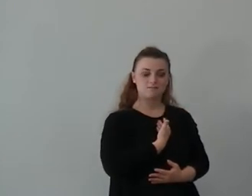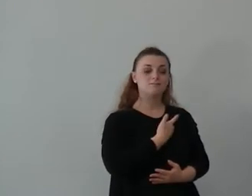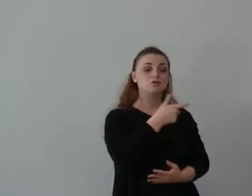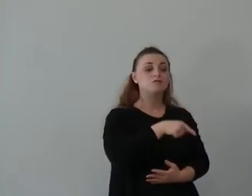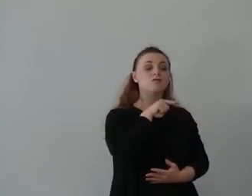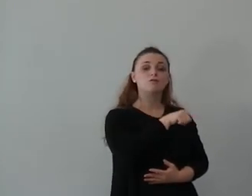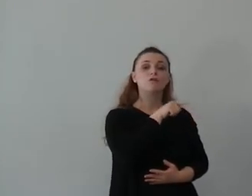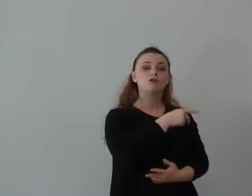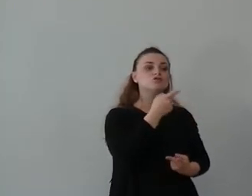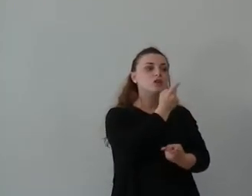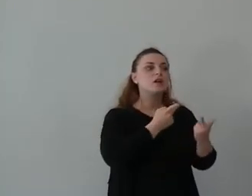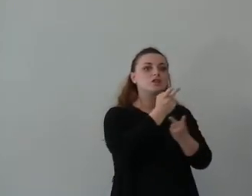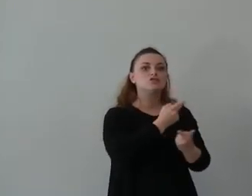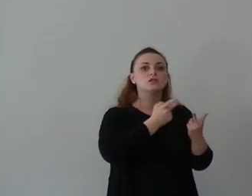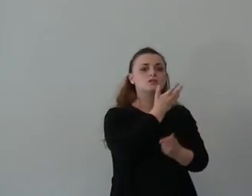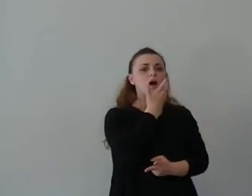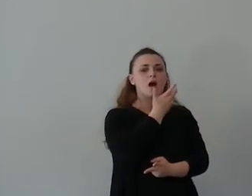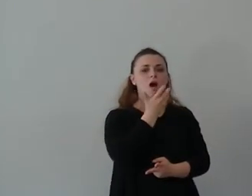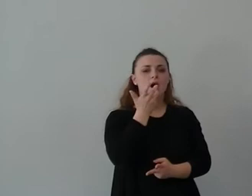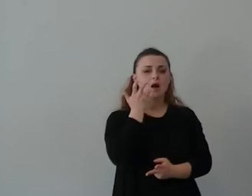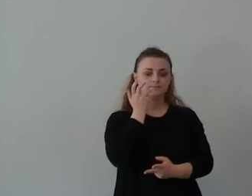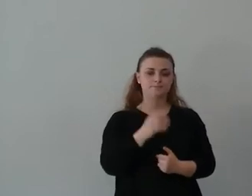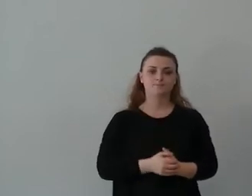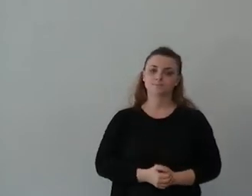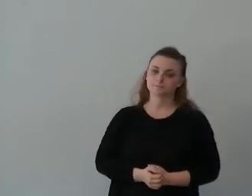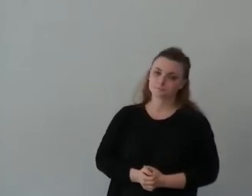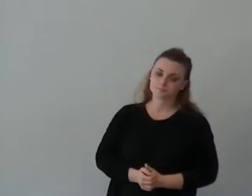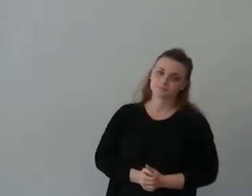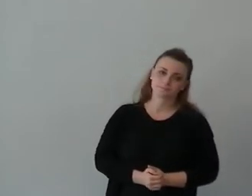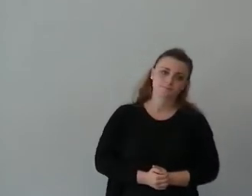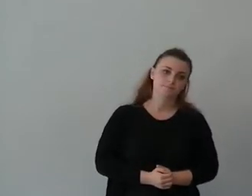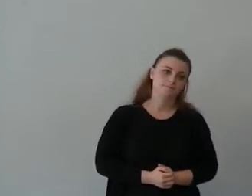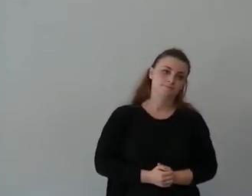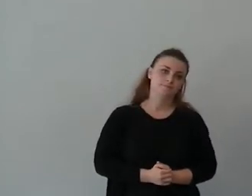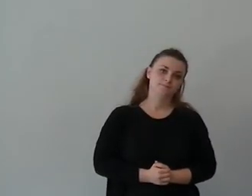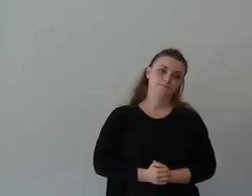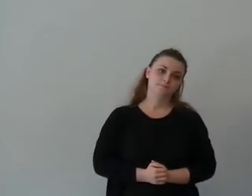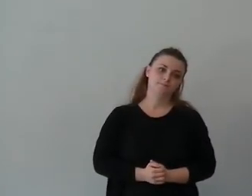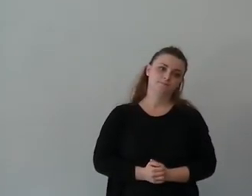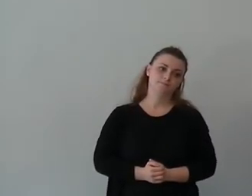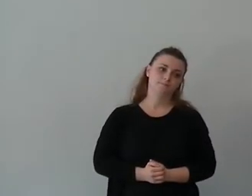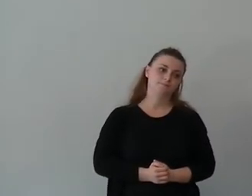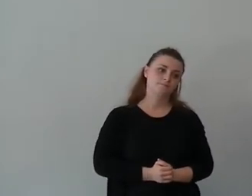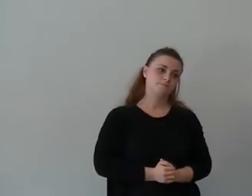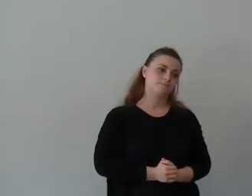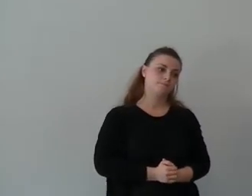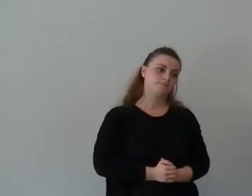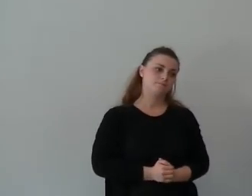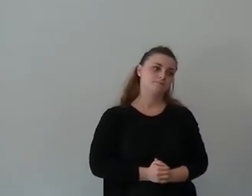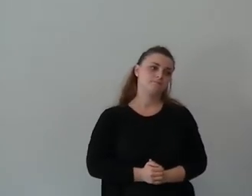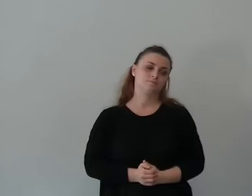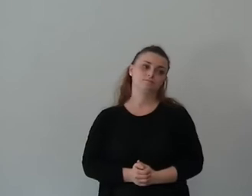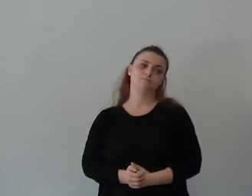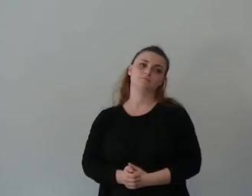For I know the plans I have for you, declares the Lord, plans to prosper you and not to harm you, plans to give you hope and a future. Then you will call on